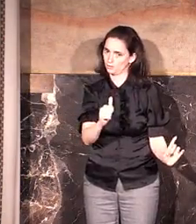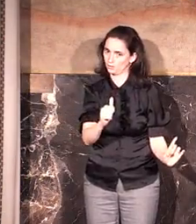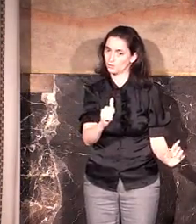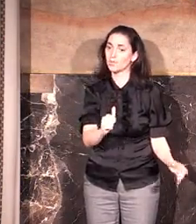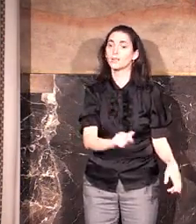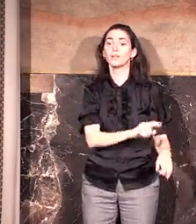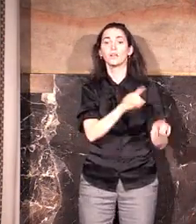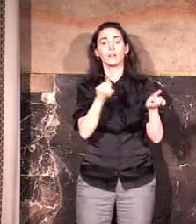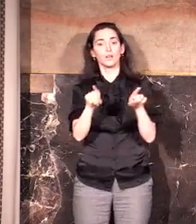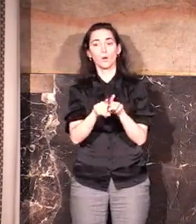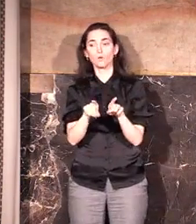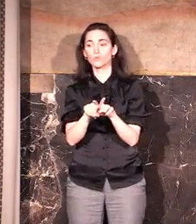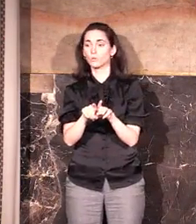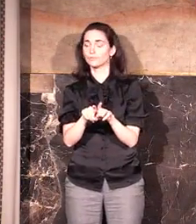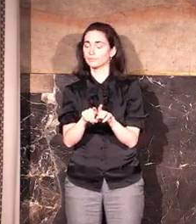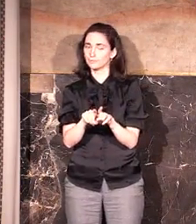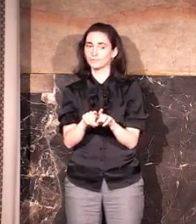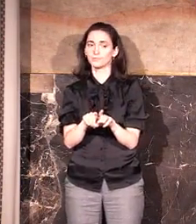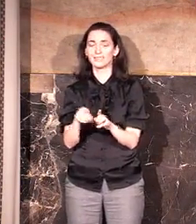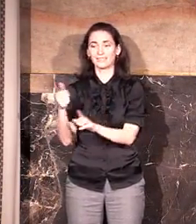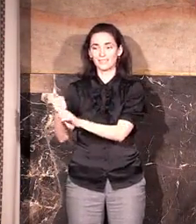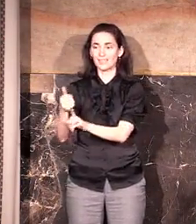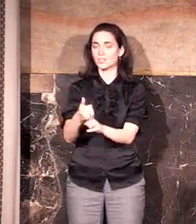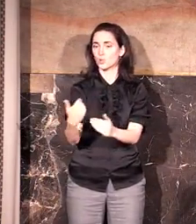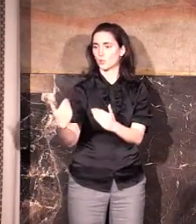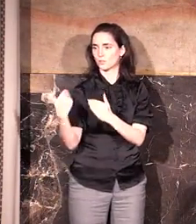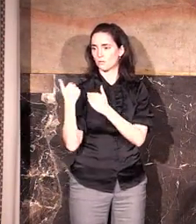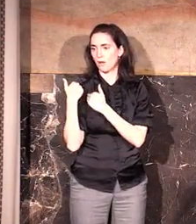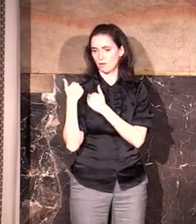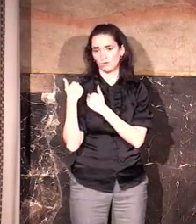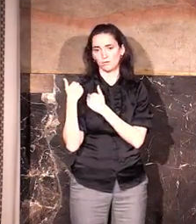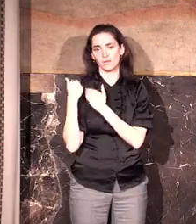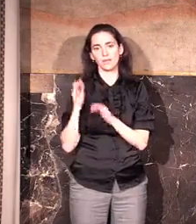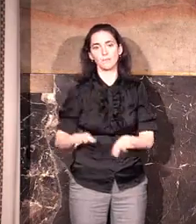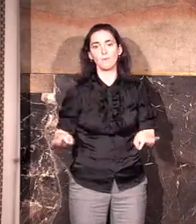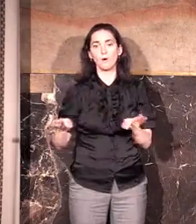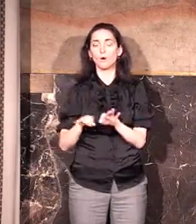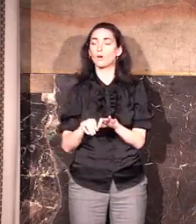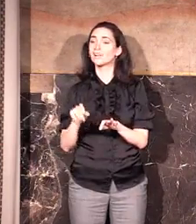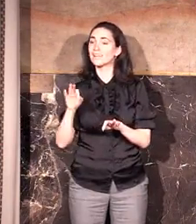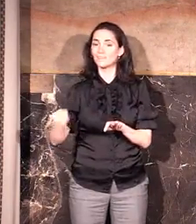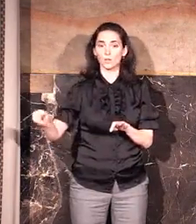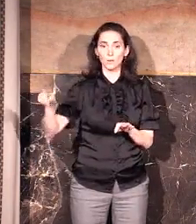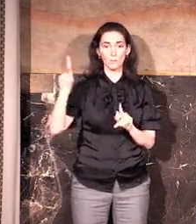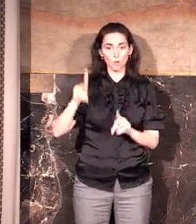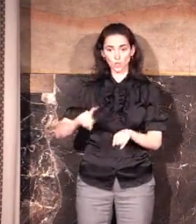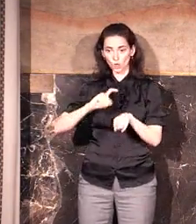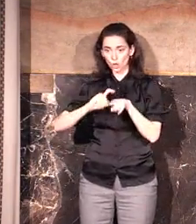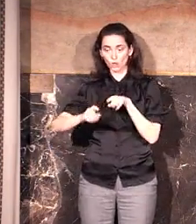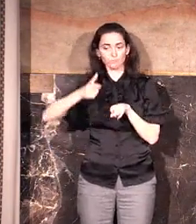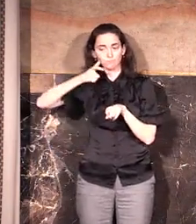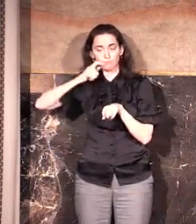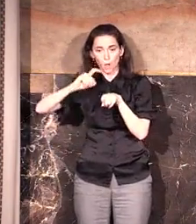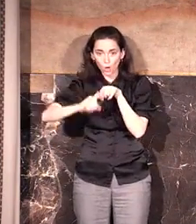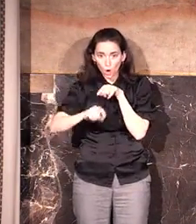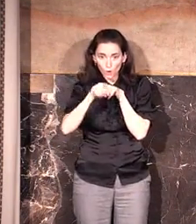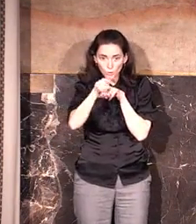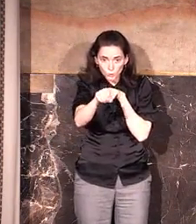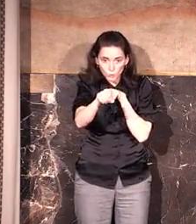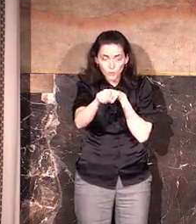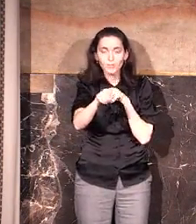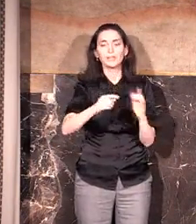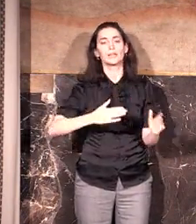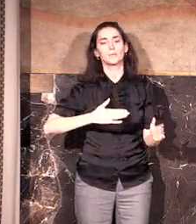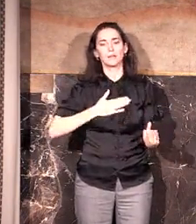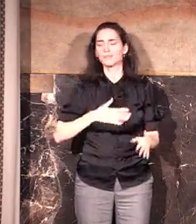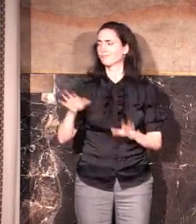duty inherent in all of this and an ask really of the public that if you are contacted by the contact tracers, we really need people to take